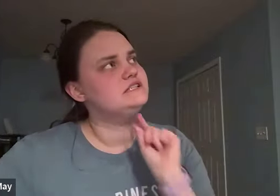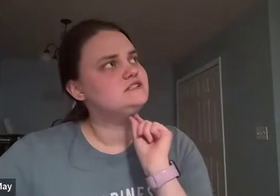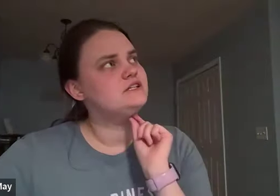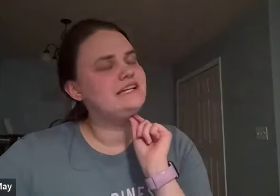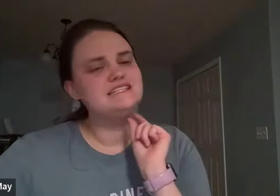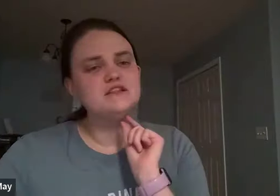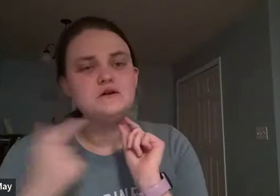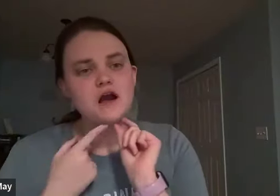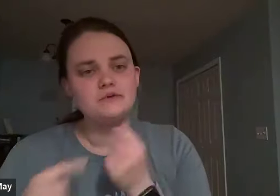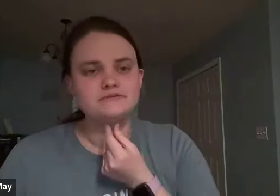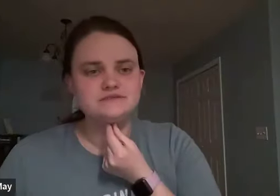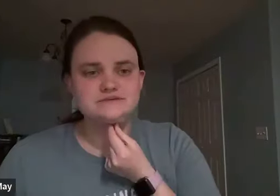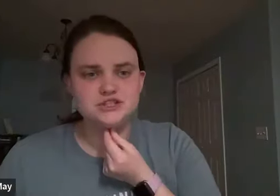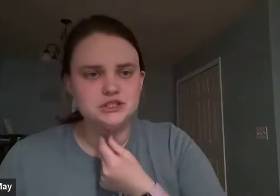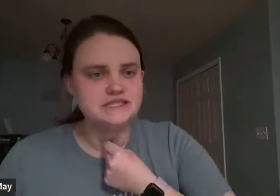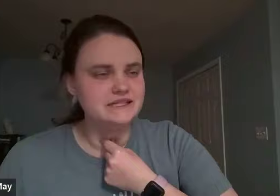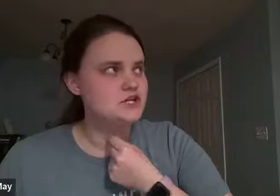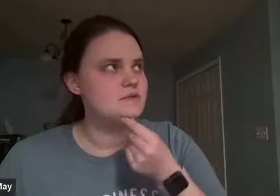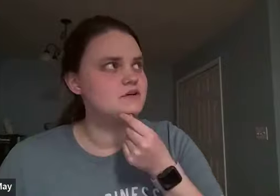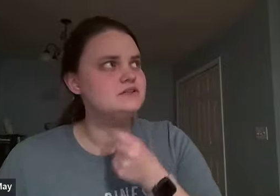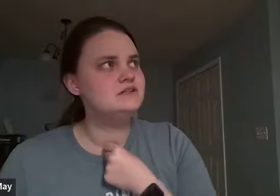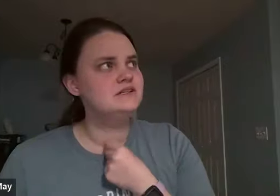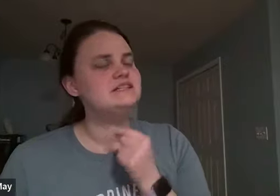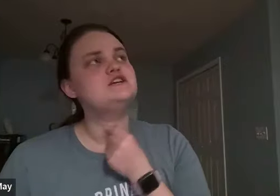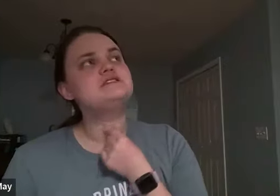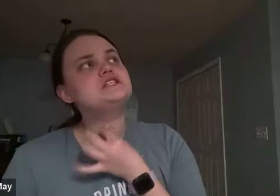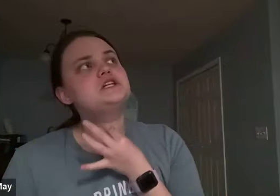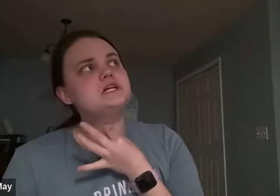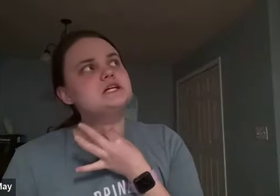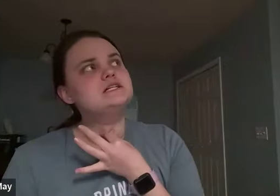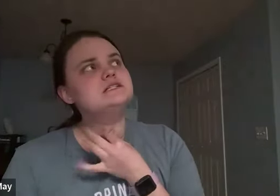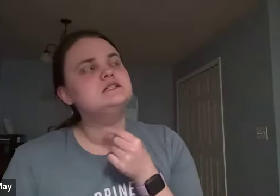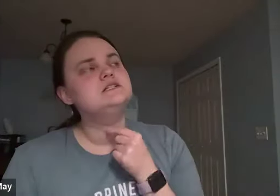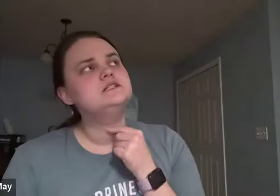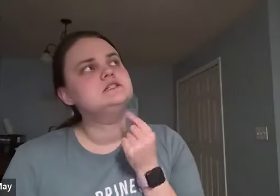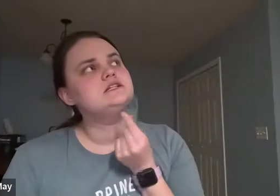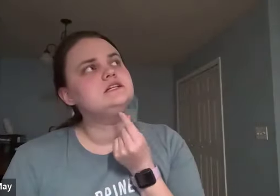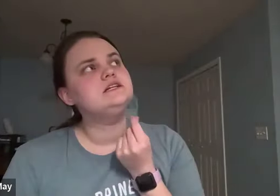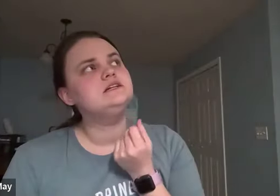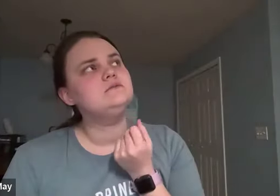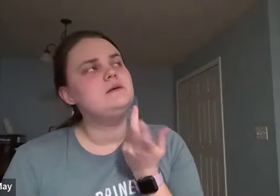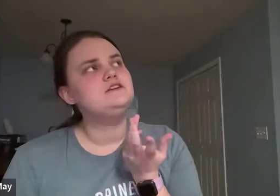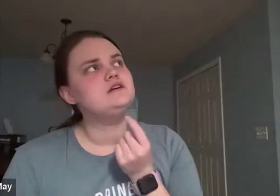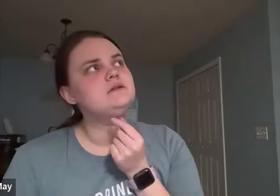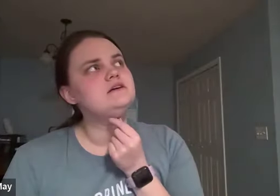Turkey. It's the little gobble. Turkey. I'm trying to remember because I know this is curious. Turkey. Why am I drawing a blank on